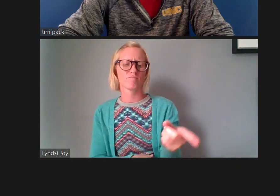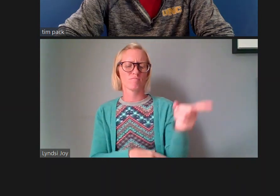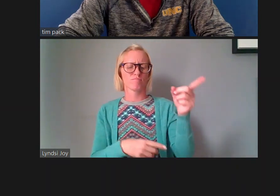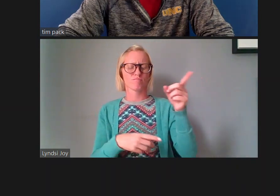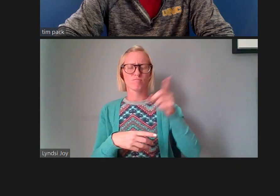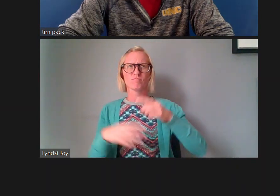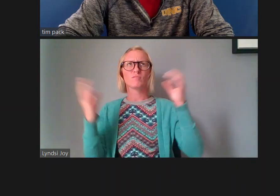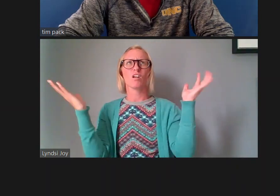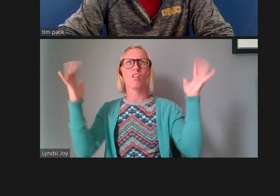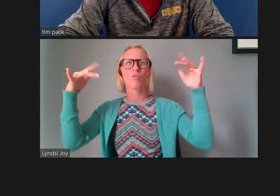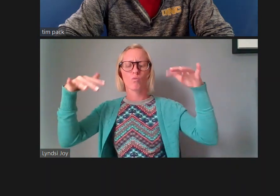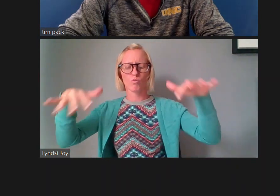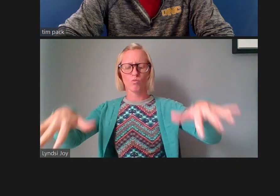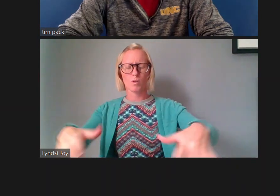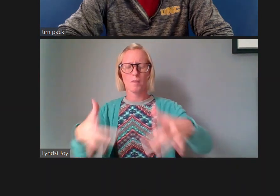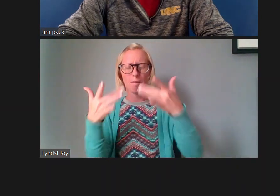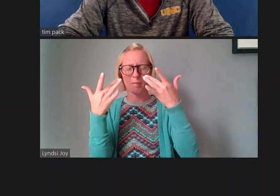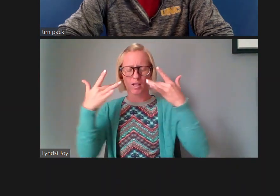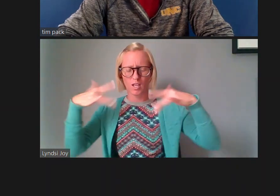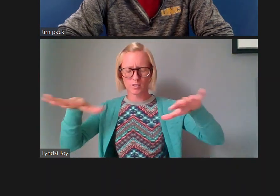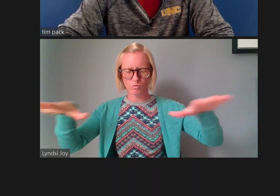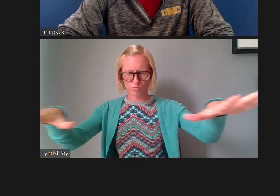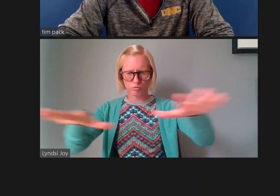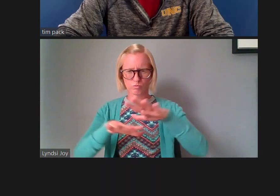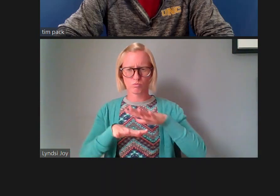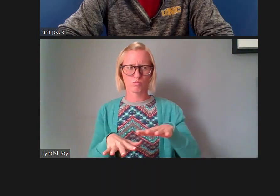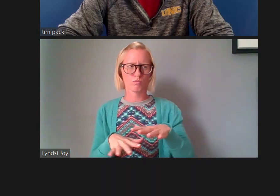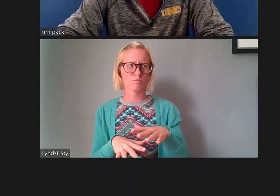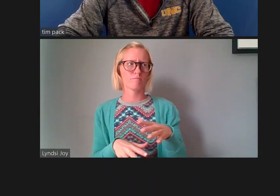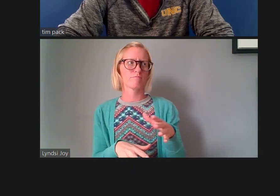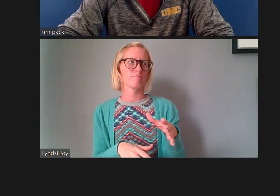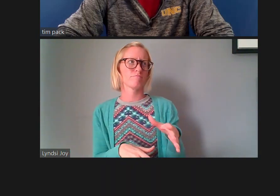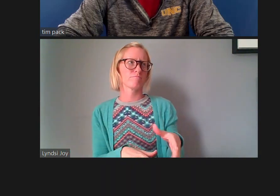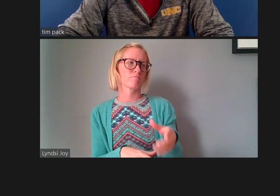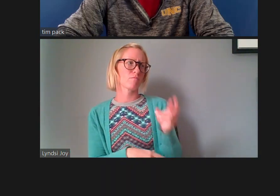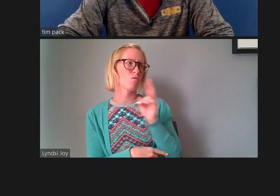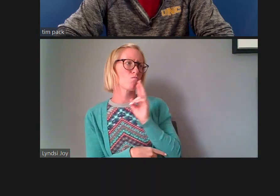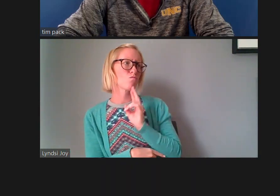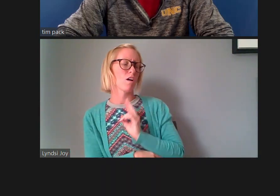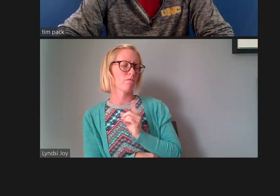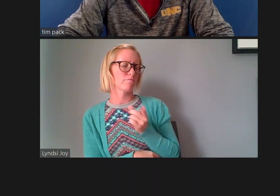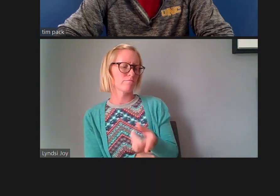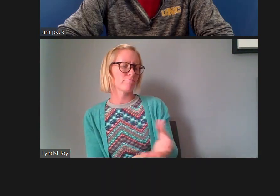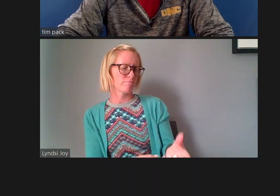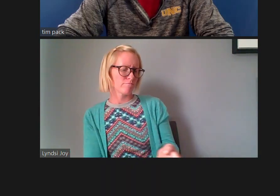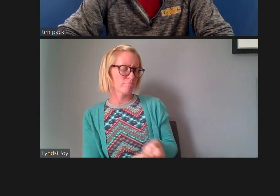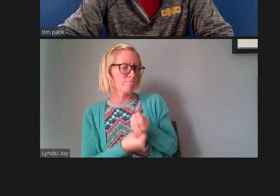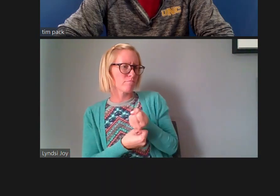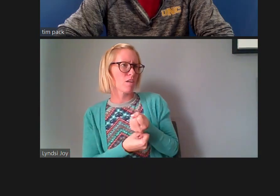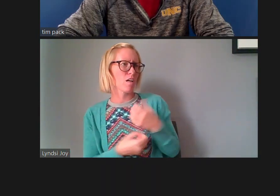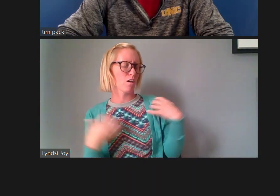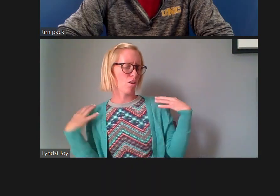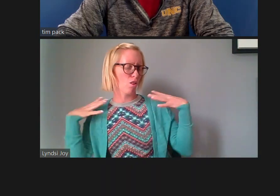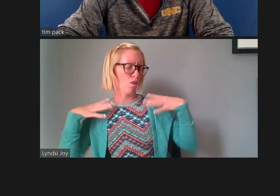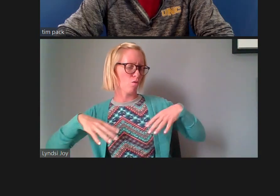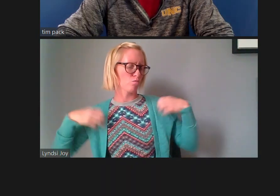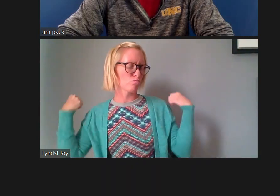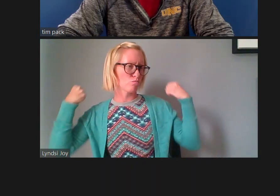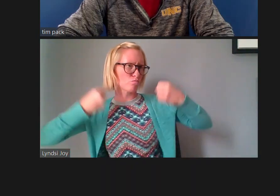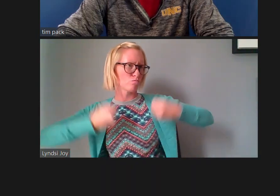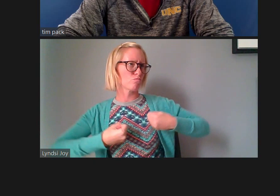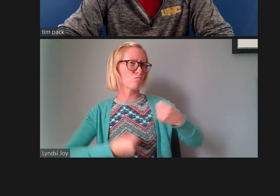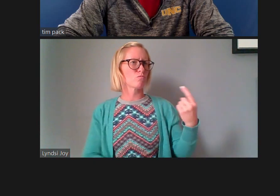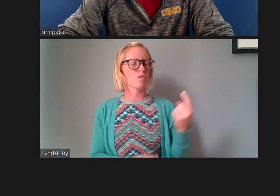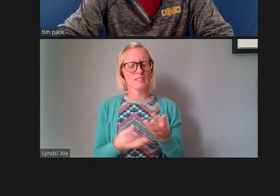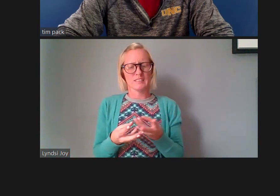blinding effulgence. Get my clothes, muttered Ralph. Along there. He trotted through the sand, enduring